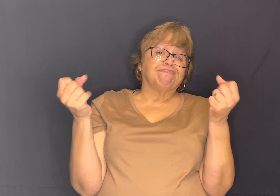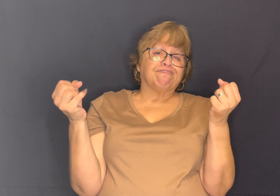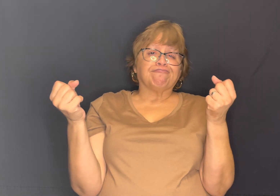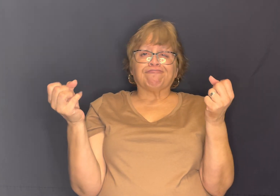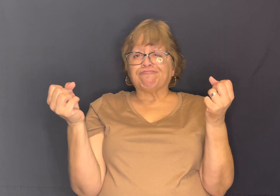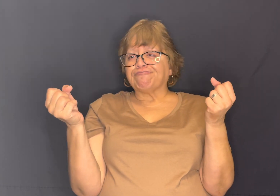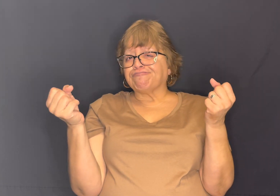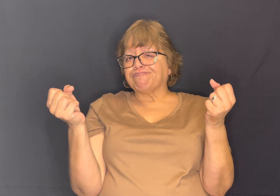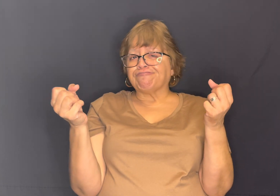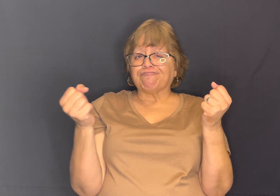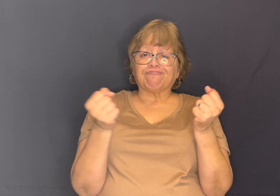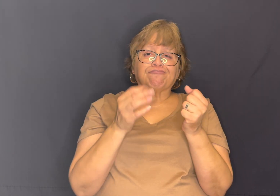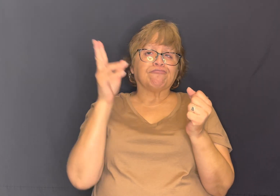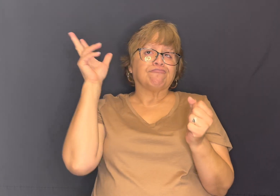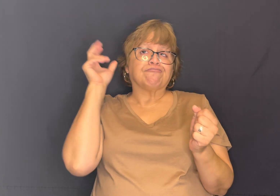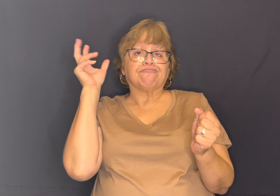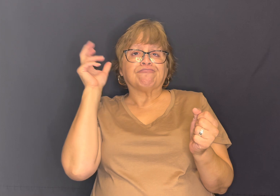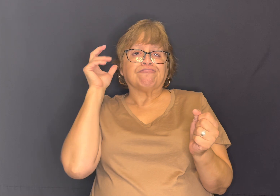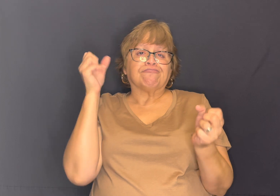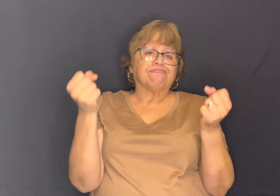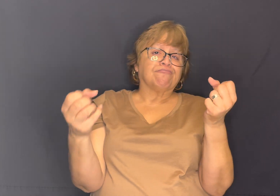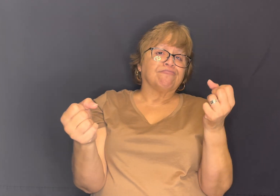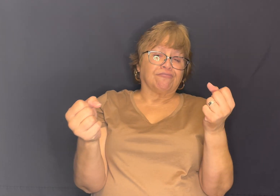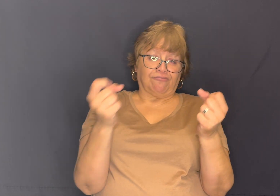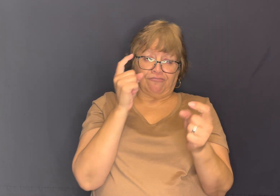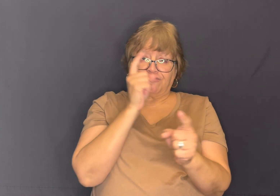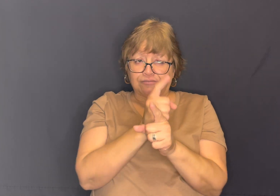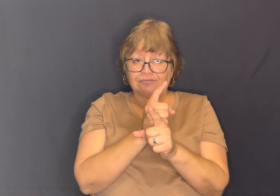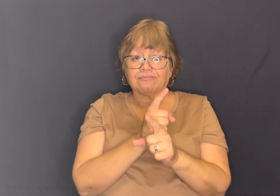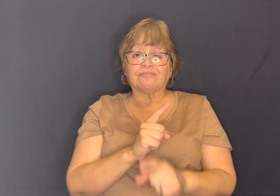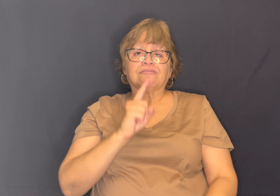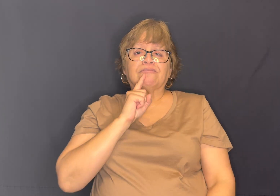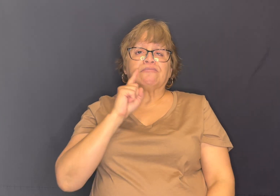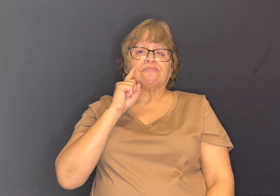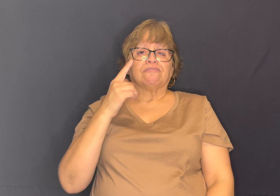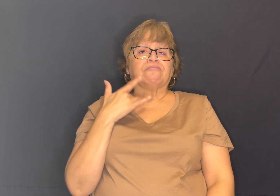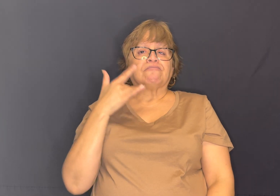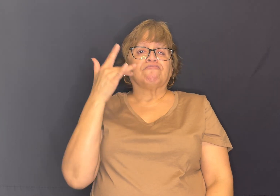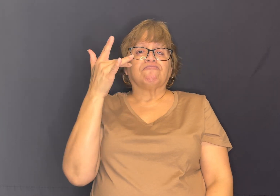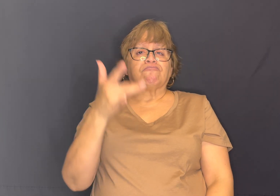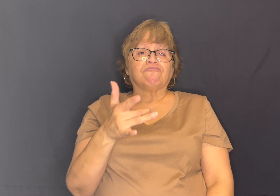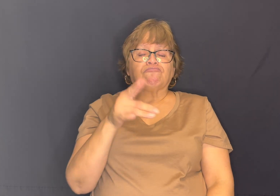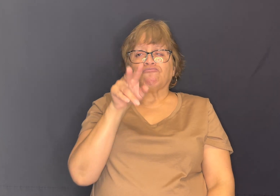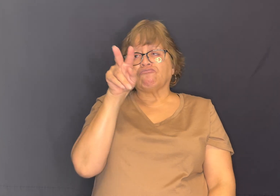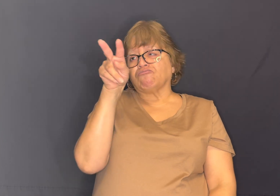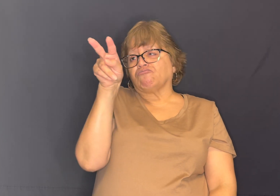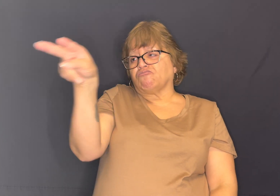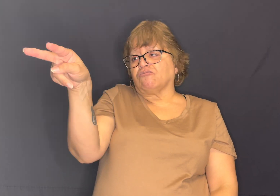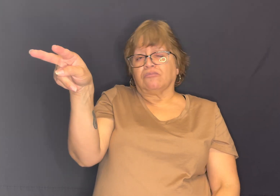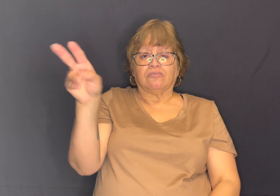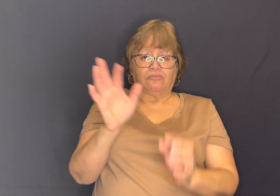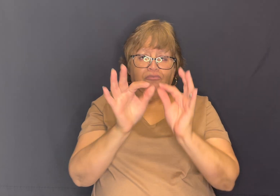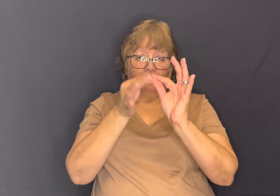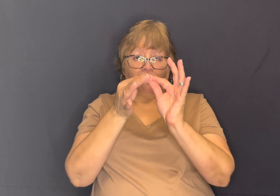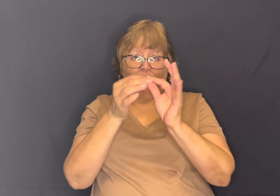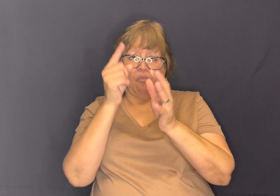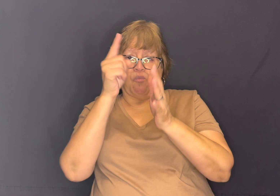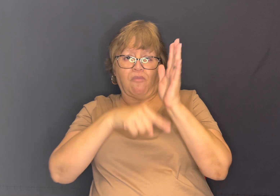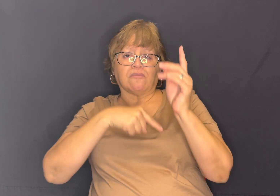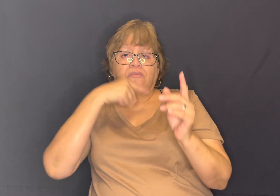so the interpreter is signing what's being said by the hearing person, the interpreter is listening and signing it. Deaf people you